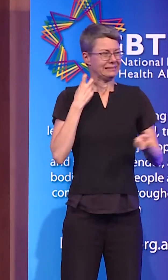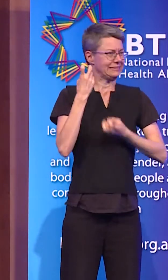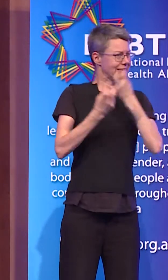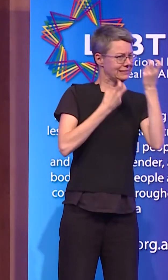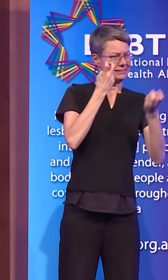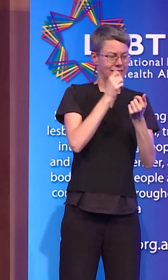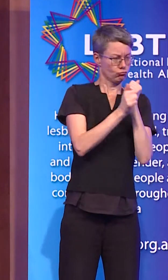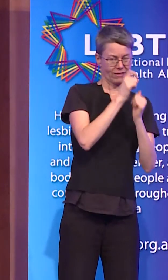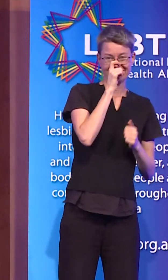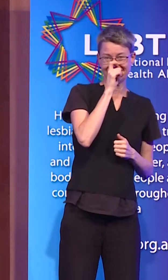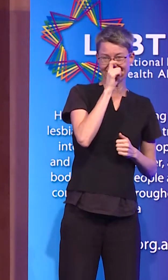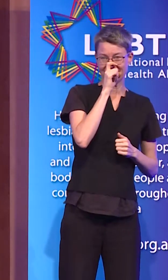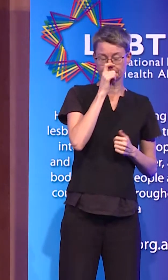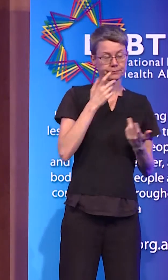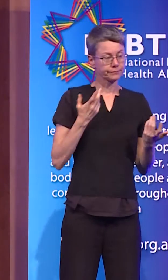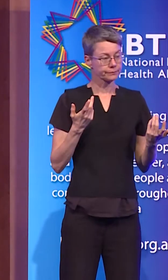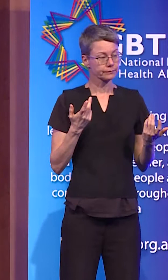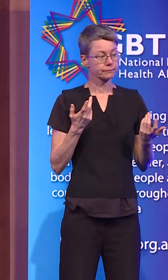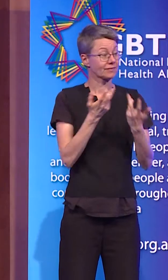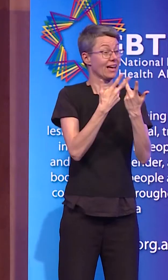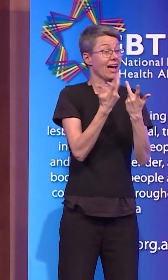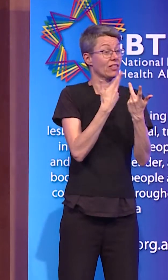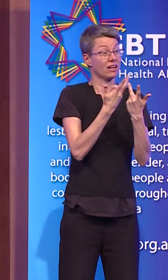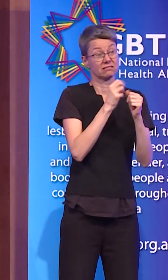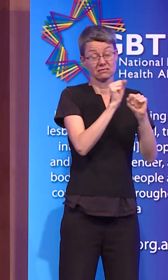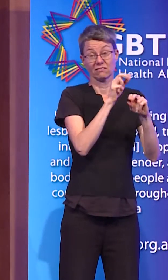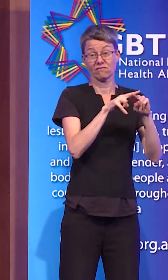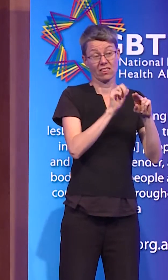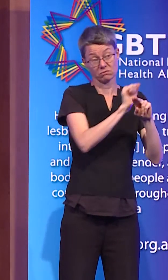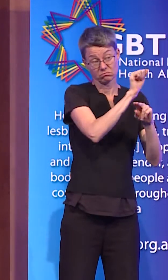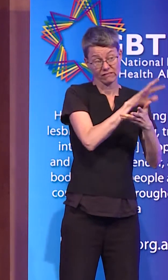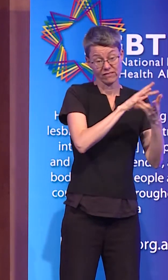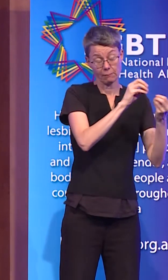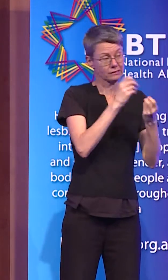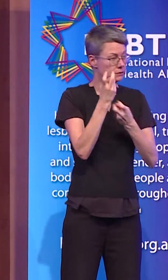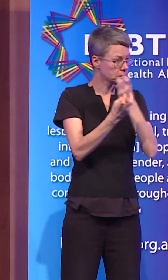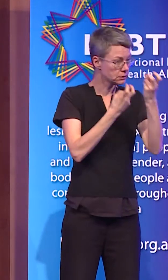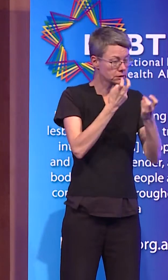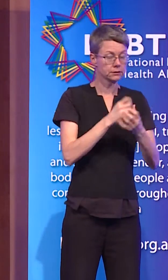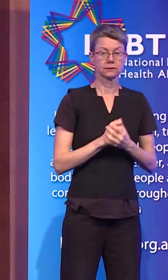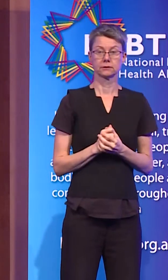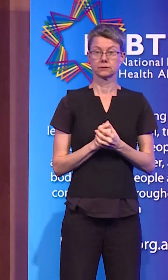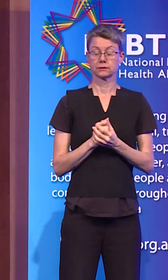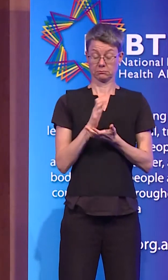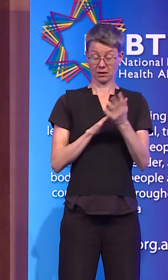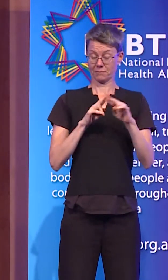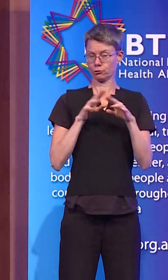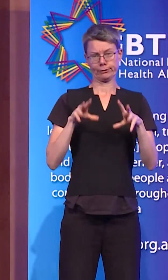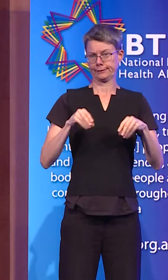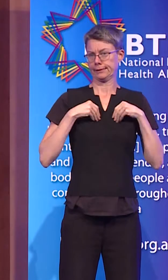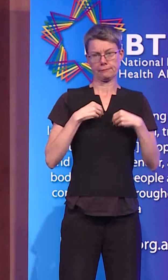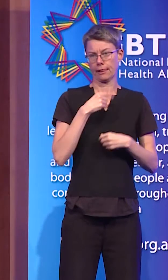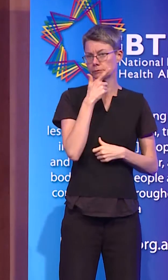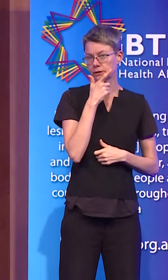search for my brother and sister and anyone else on his side of the family. And because my parents didn't accept my